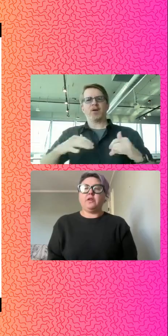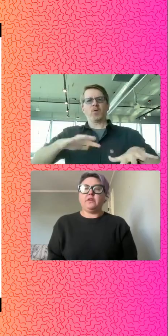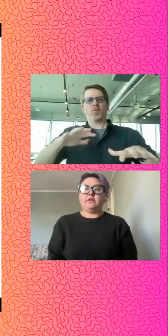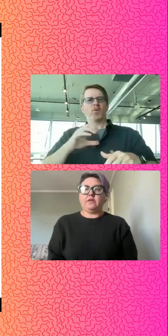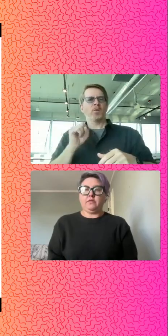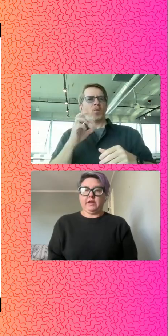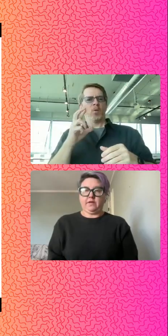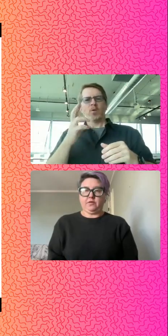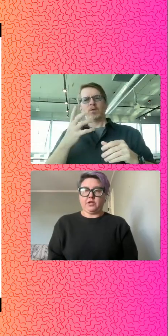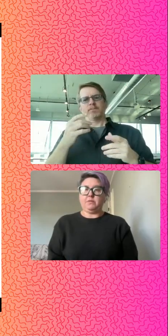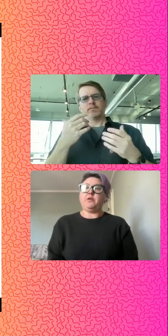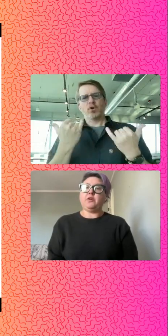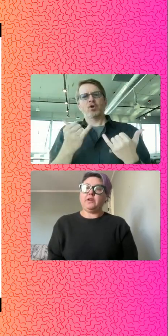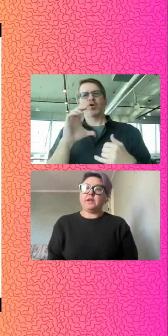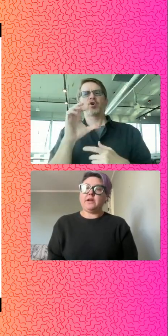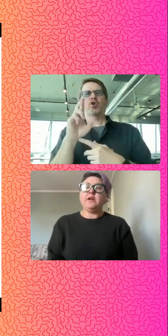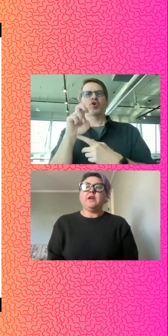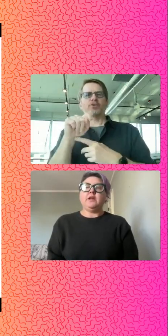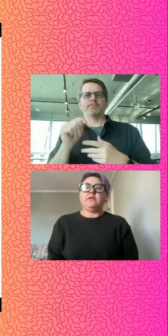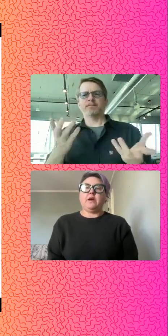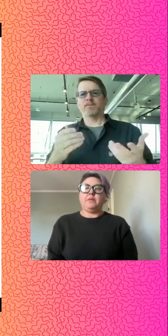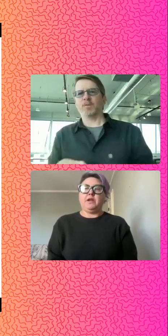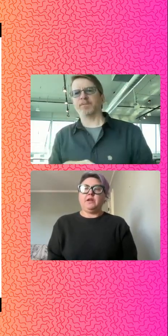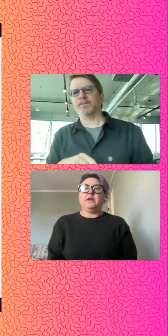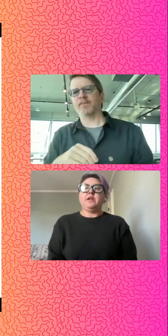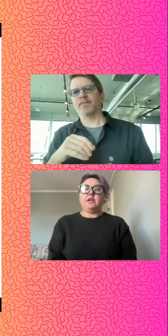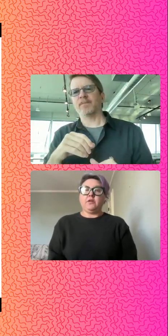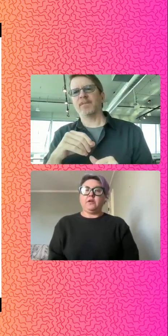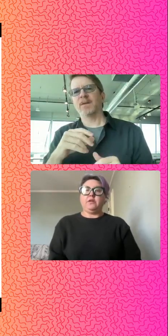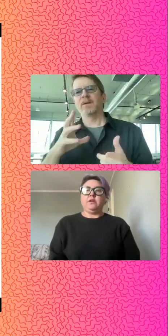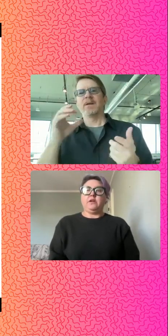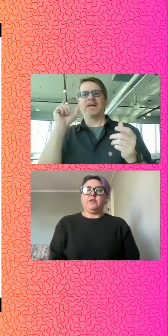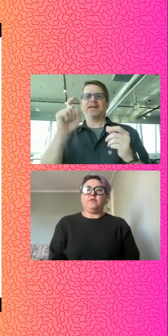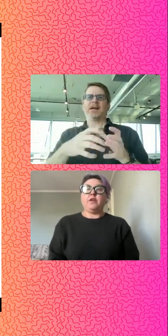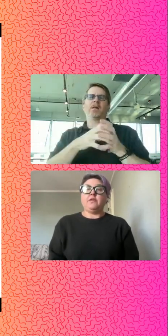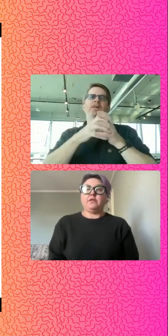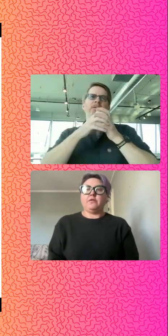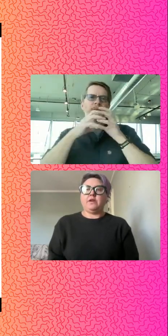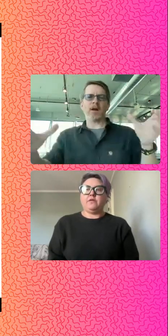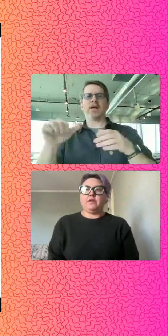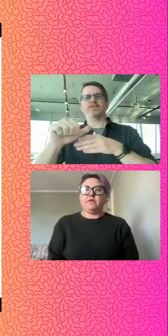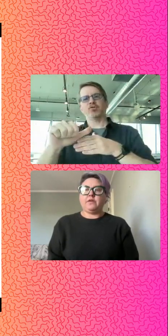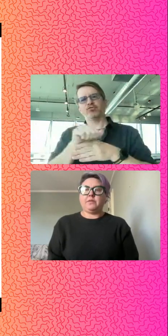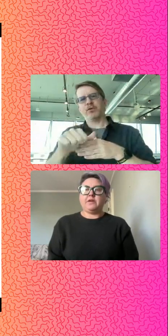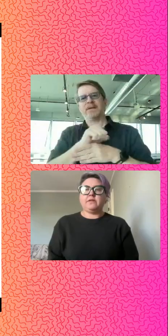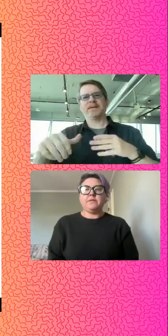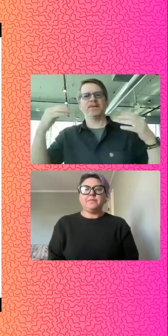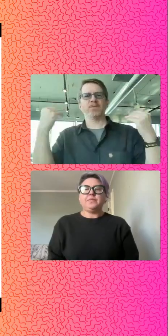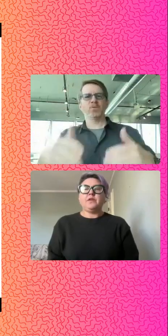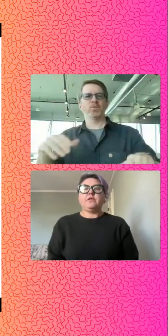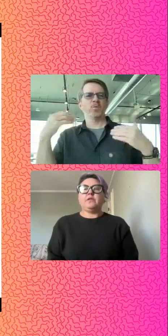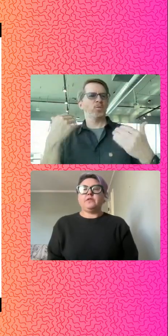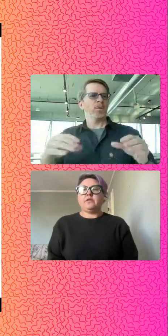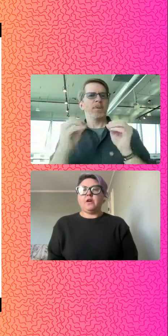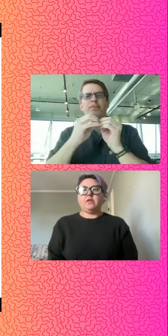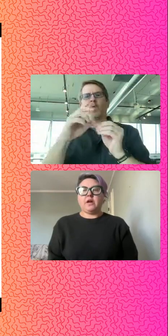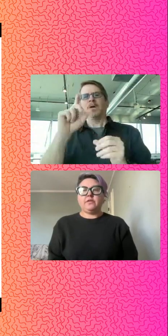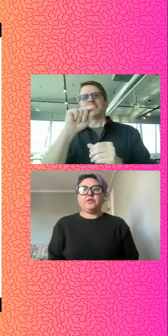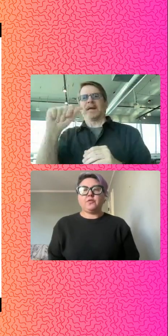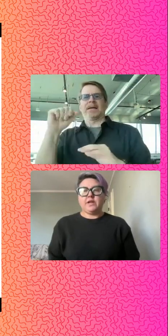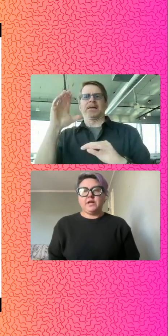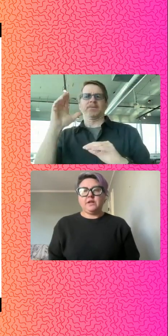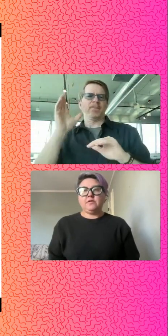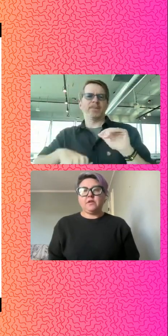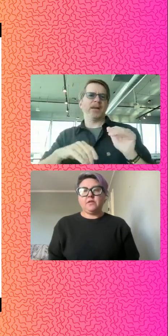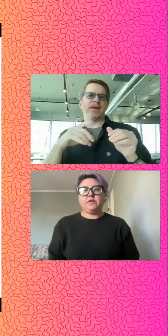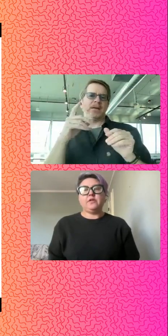where current is, like if we're talking about current day, it's happening here in front of us, right in front of our space. So there's a lot